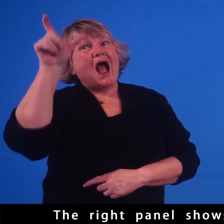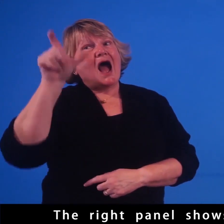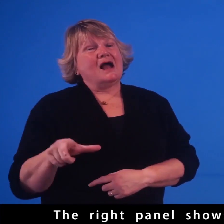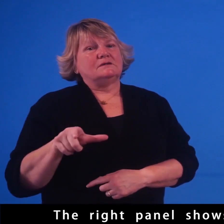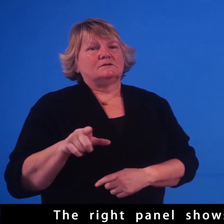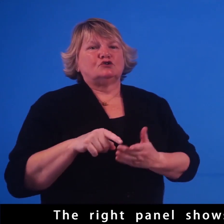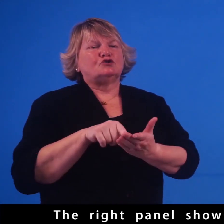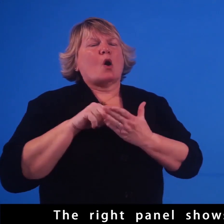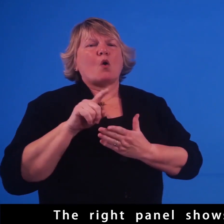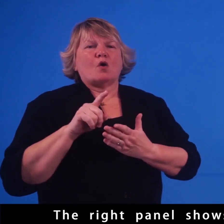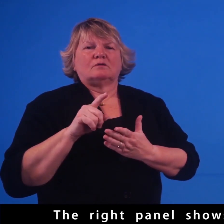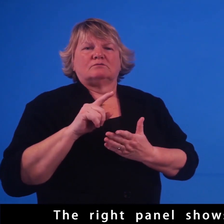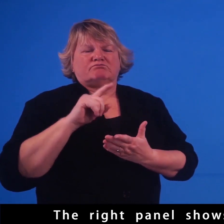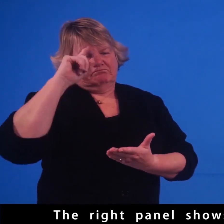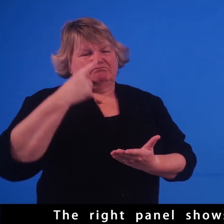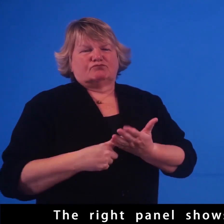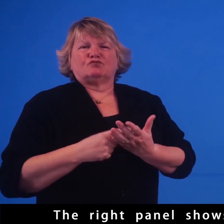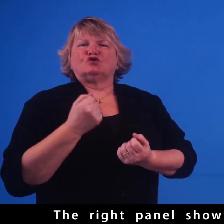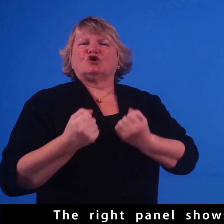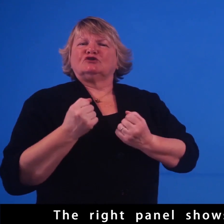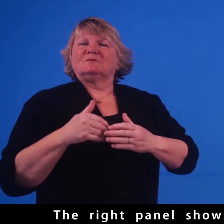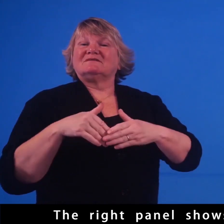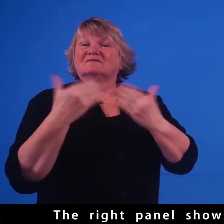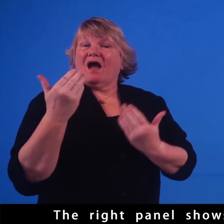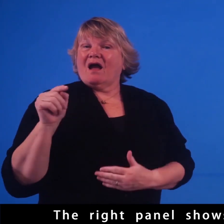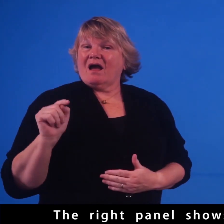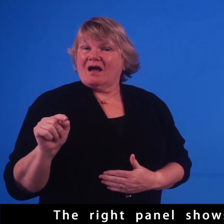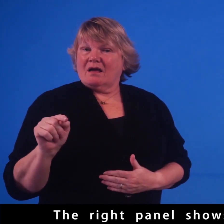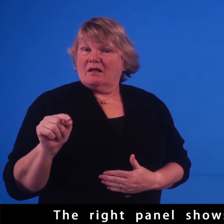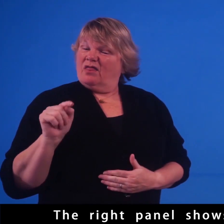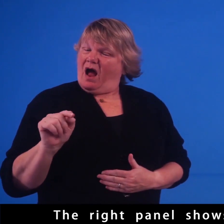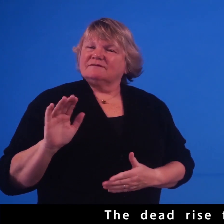The right panel shows the day of judgment.